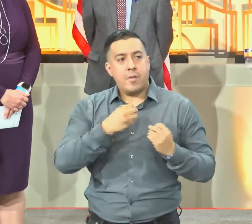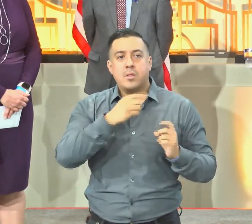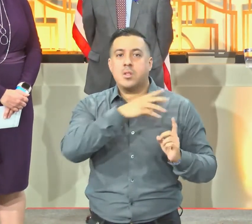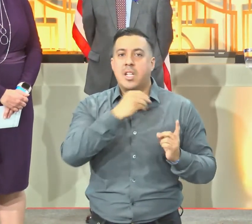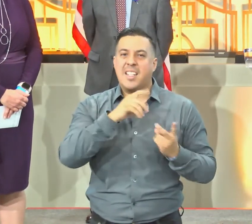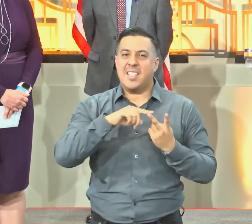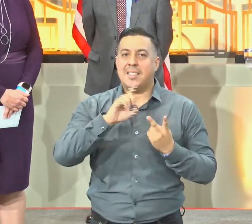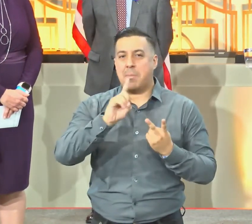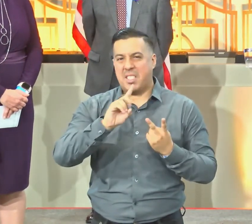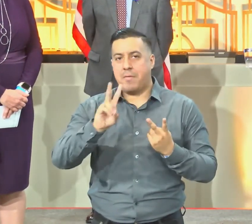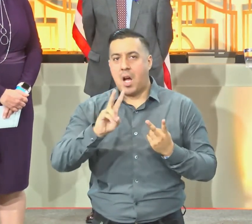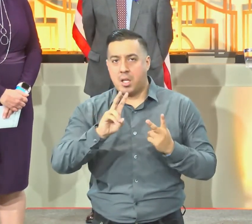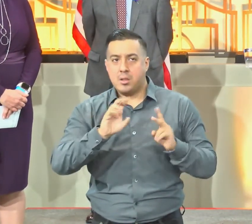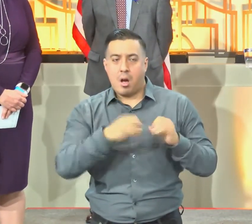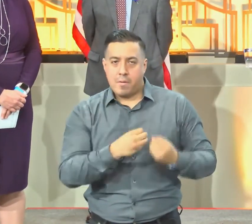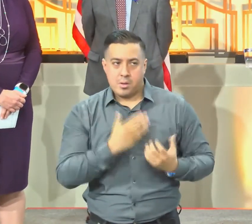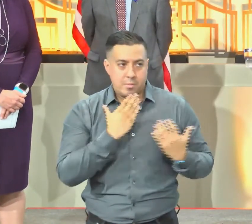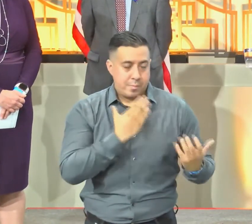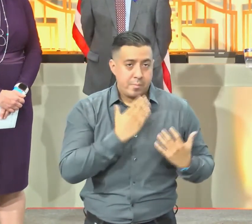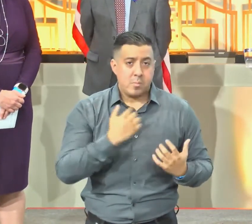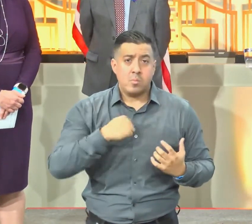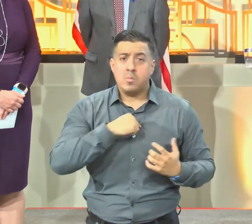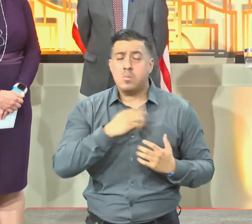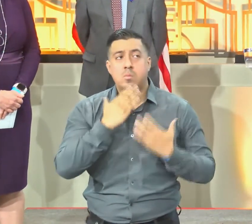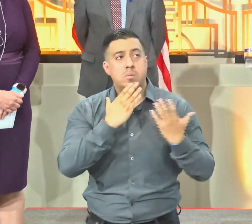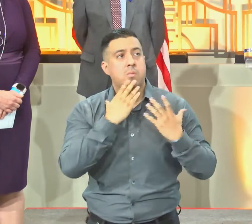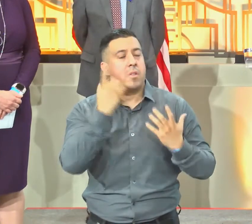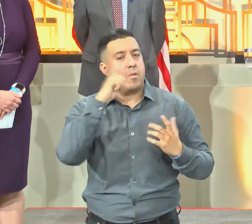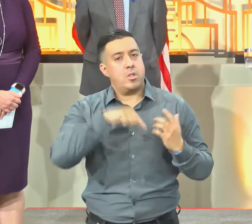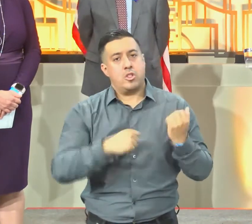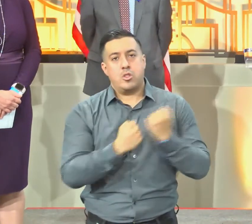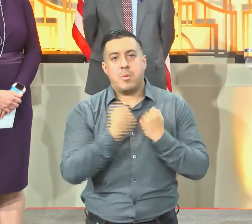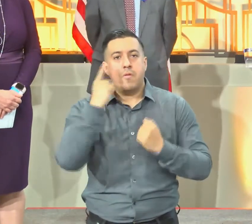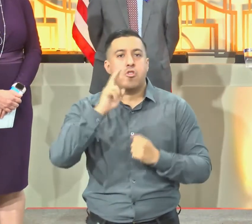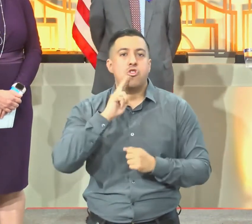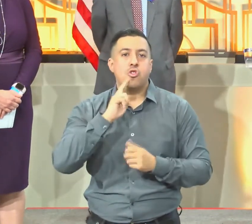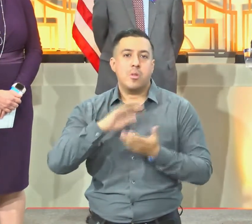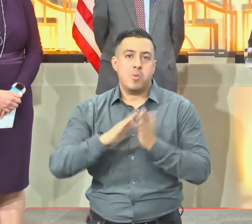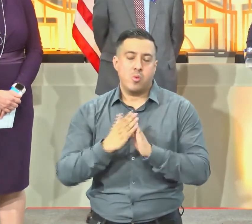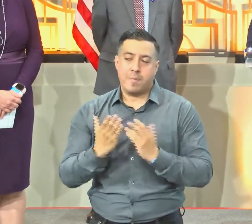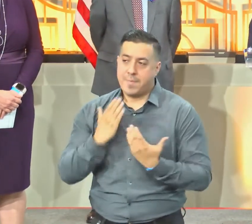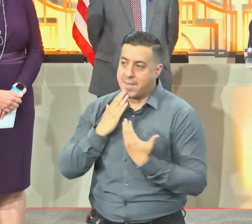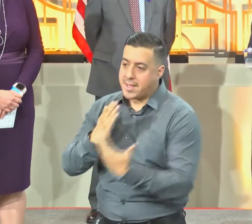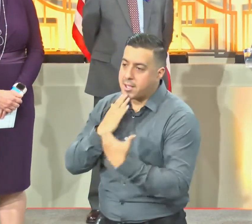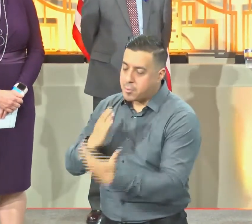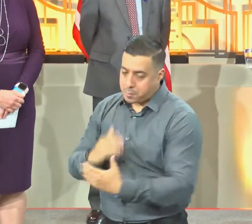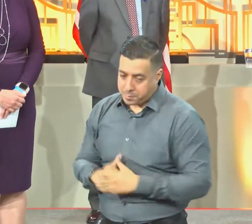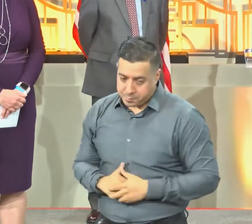And lastly, we are so grateful for the support of our Houston community. Thank you.